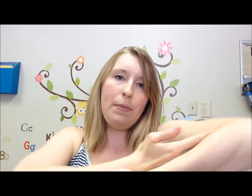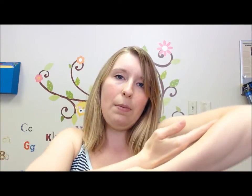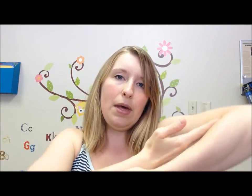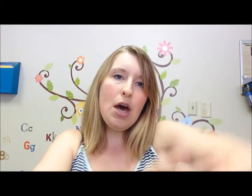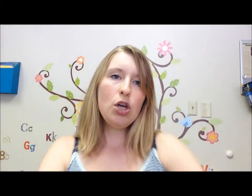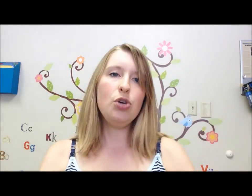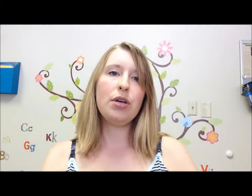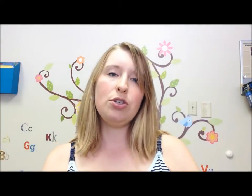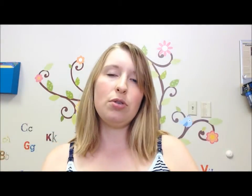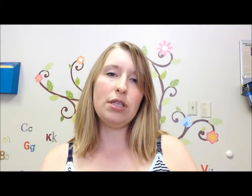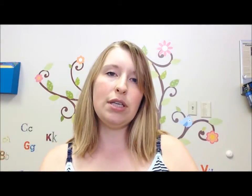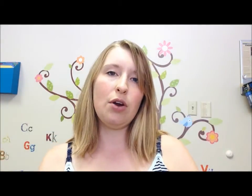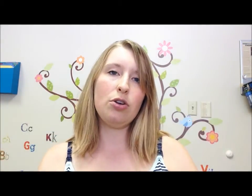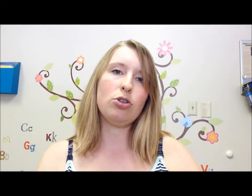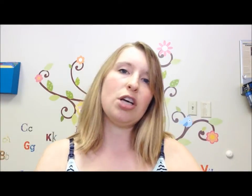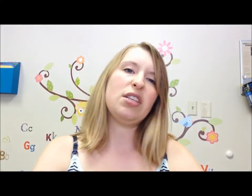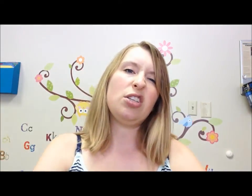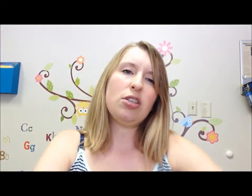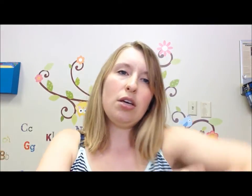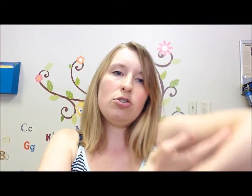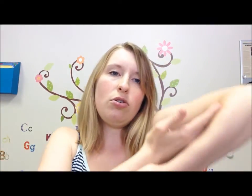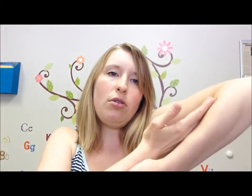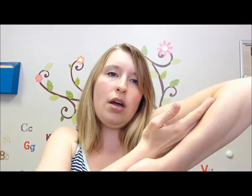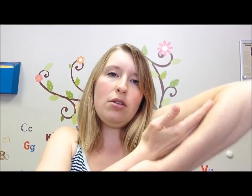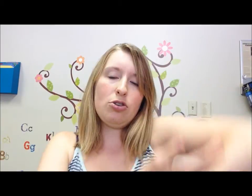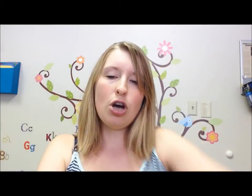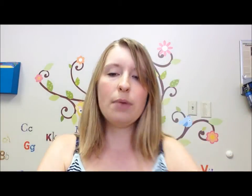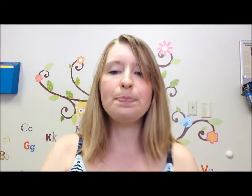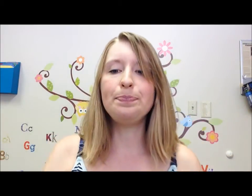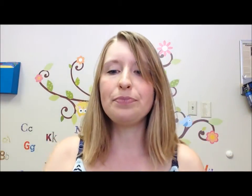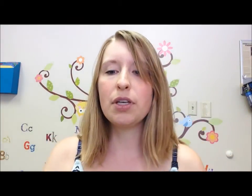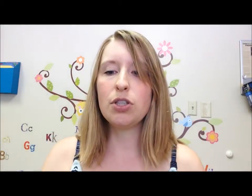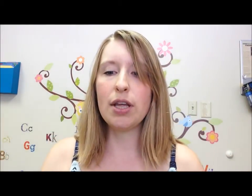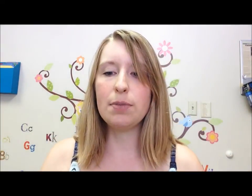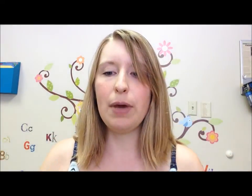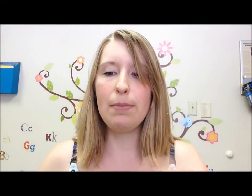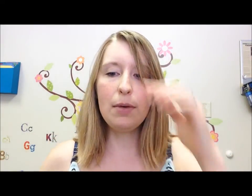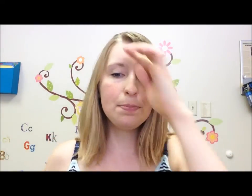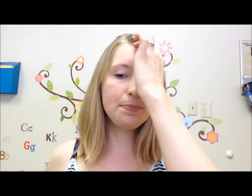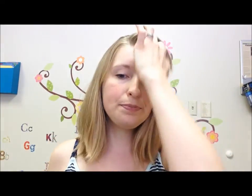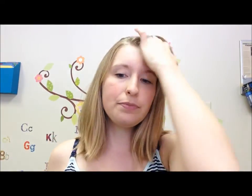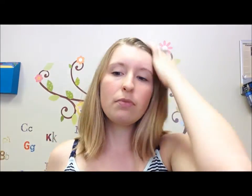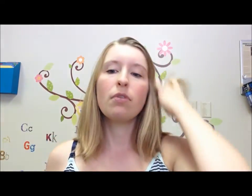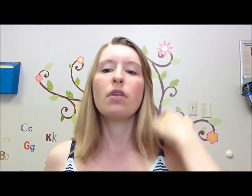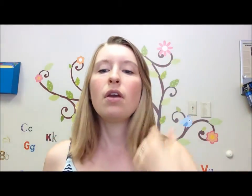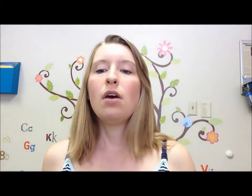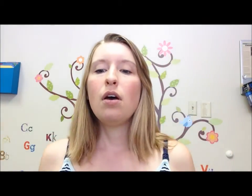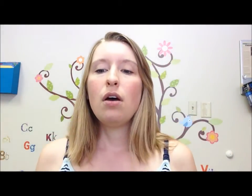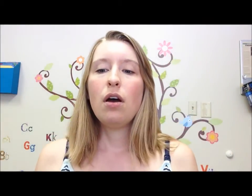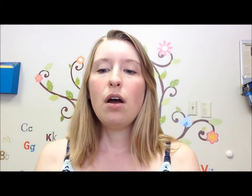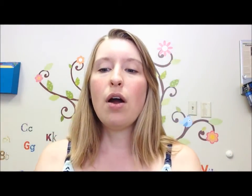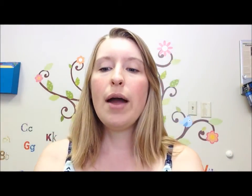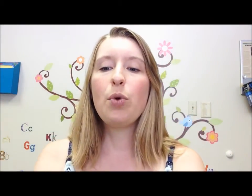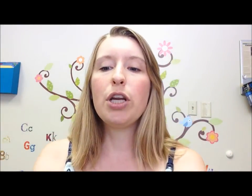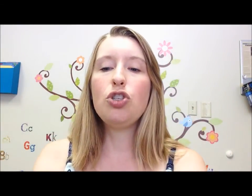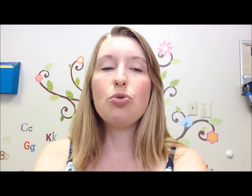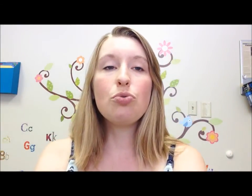baby. You can do this down on your chest. I just can't show you that in the shot. So that's baby. All right, we're going to do 3